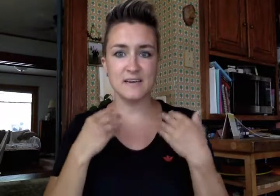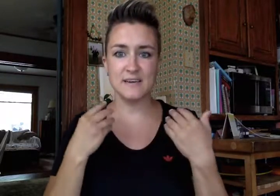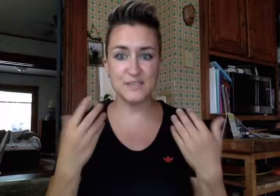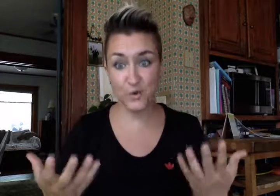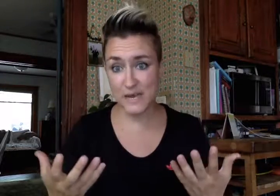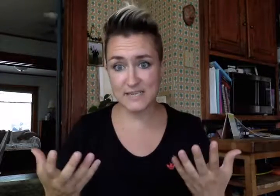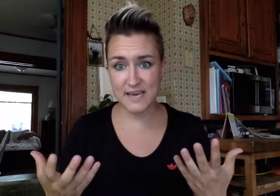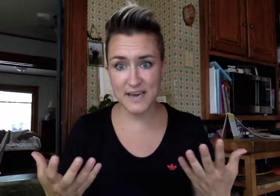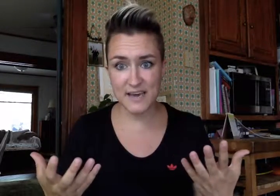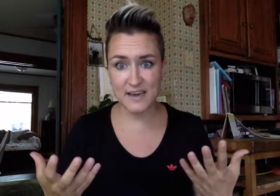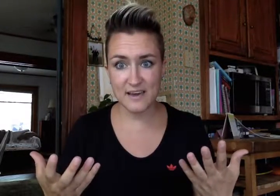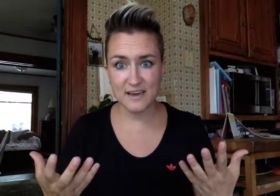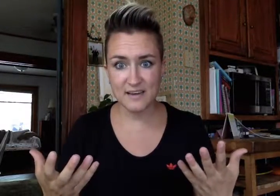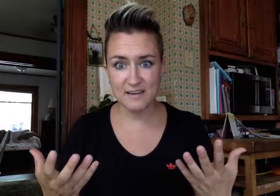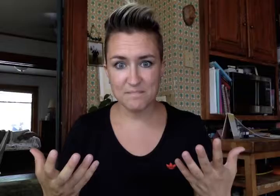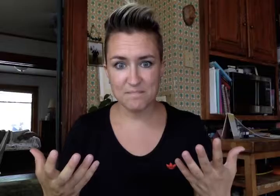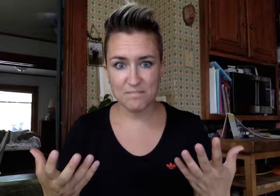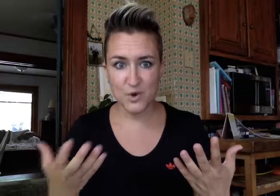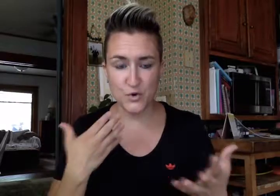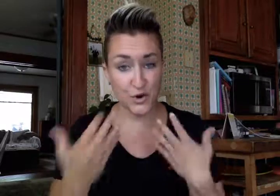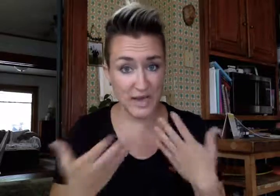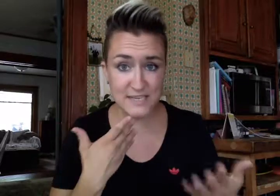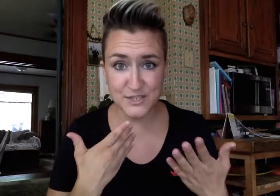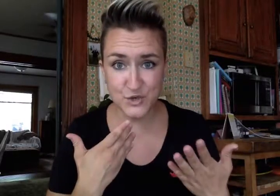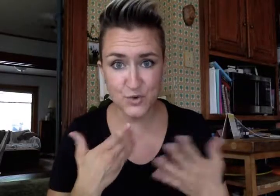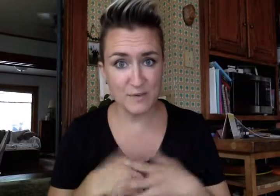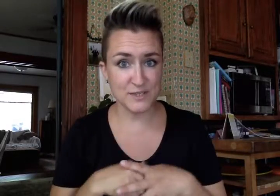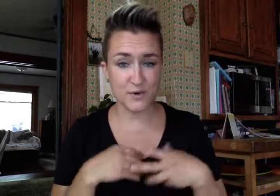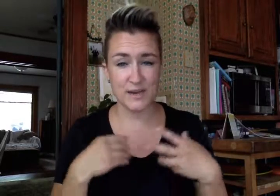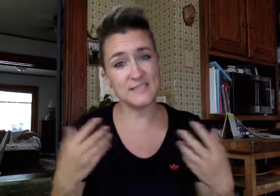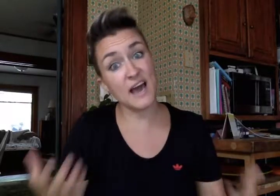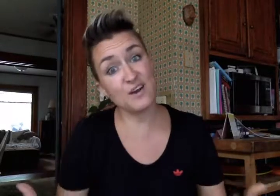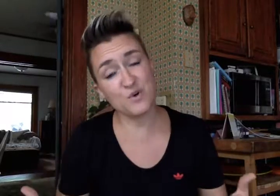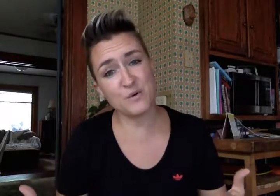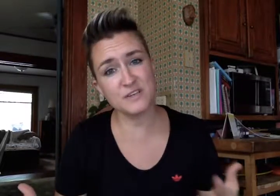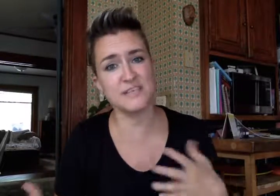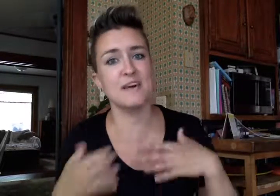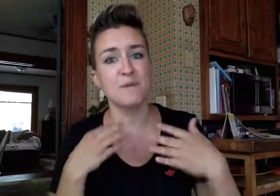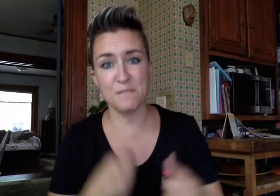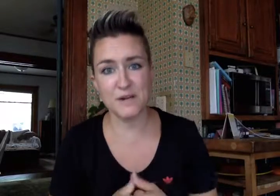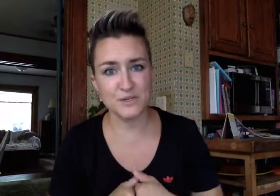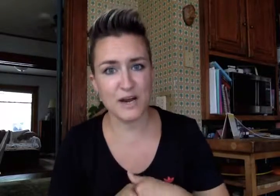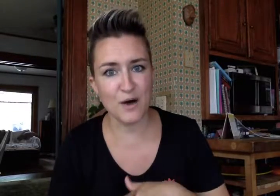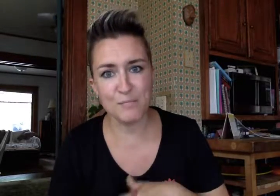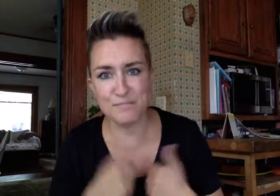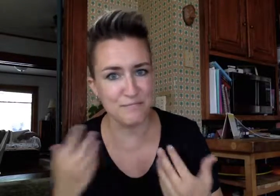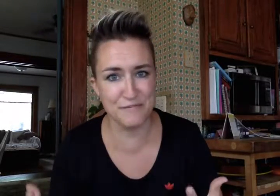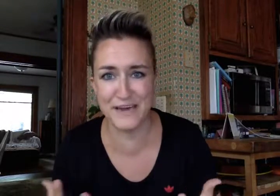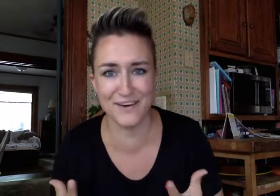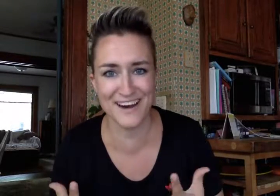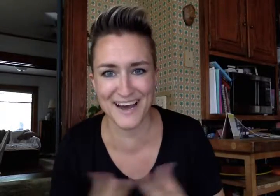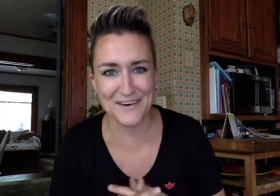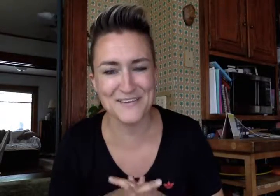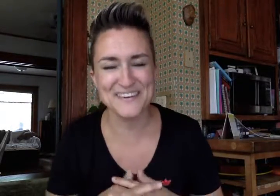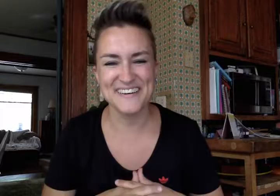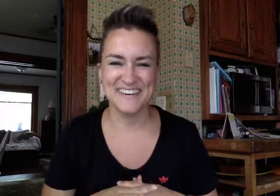It's okay to say, your guesses to him. It's okay to say, I don't know what you're saying, but I'm going to try to help figure it out.